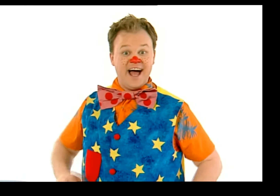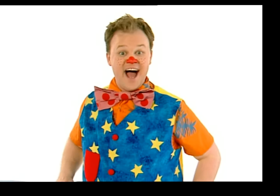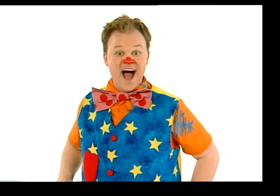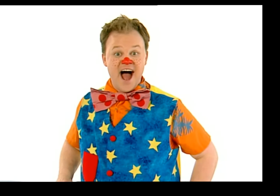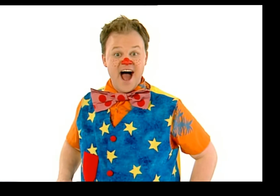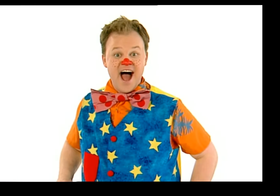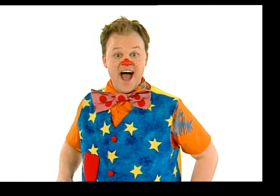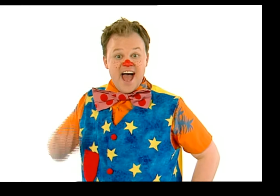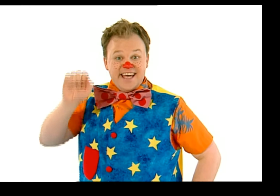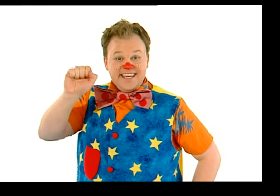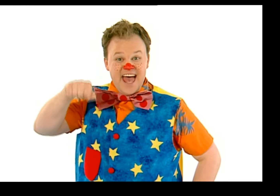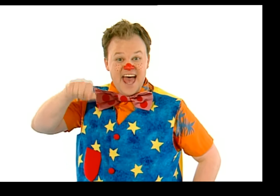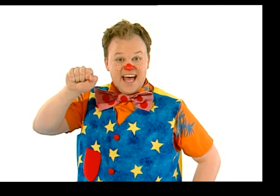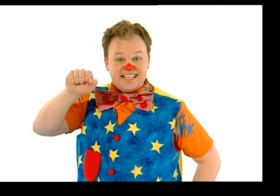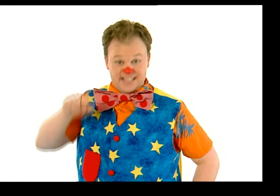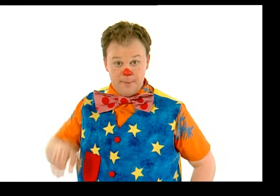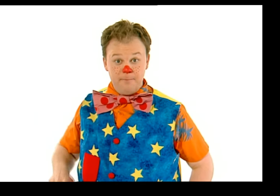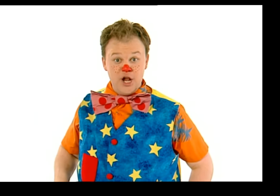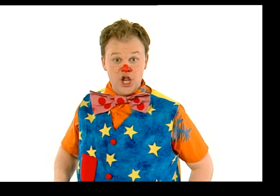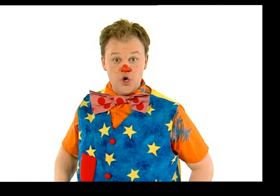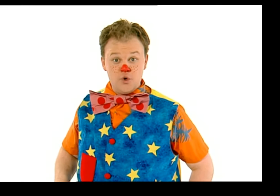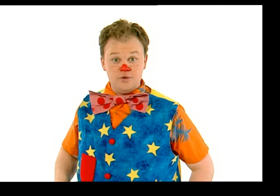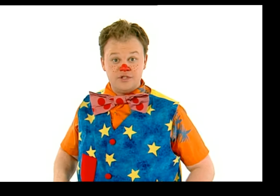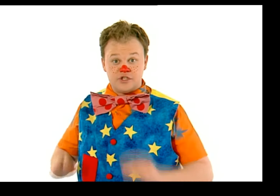Balloons, Mr. Tumble? Yes, balloons!